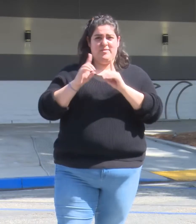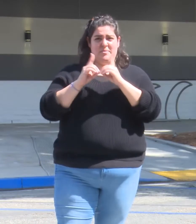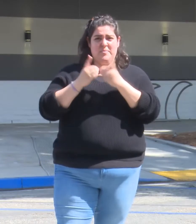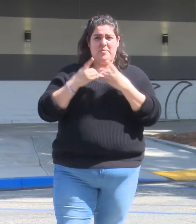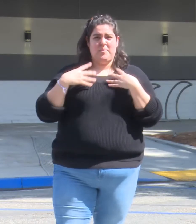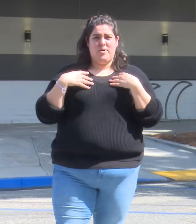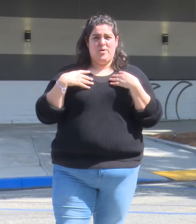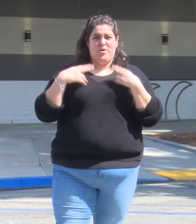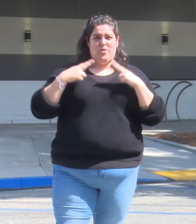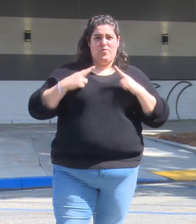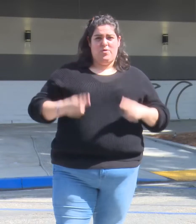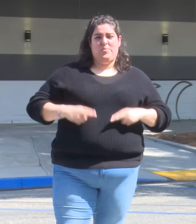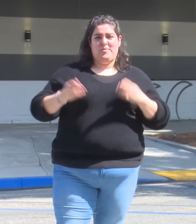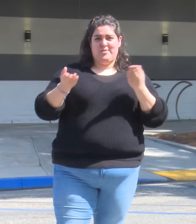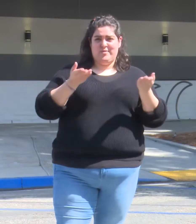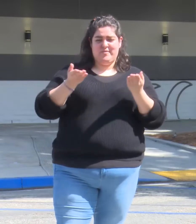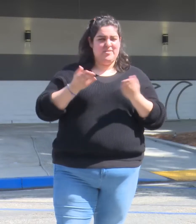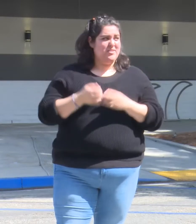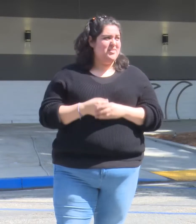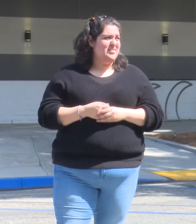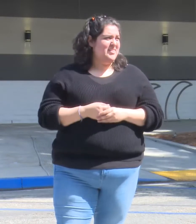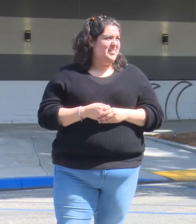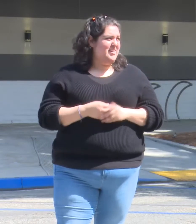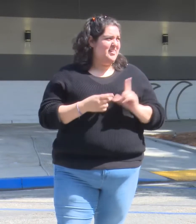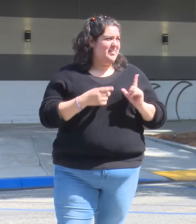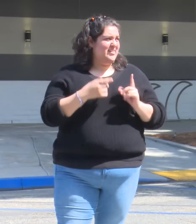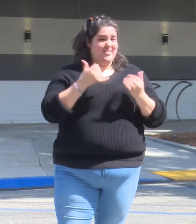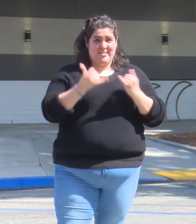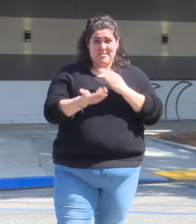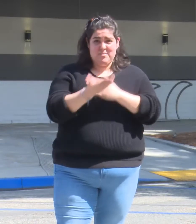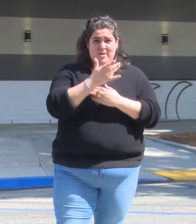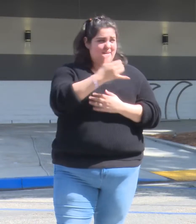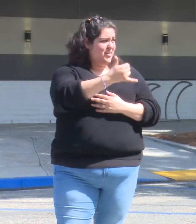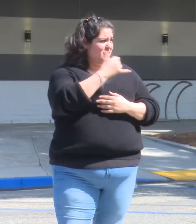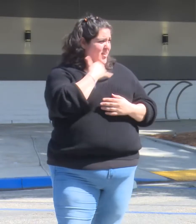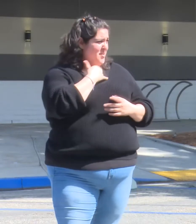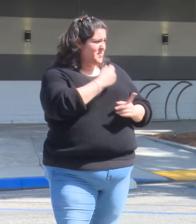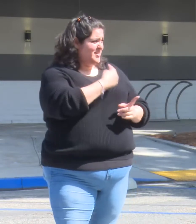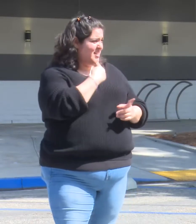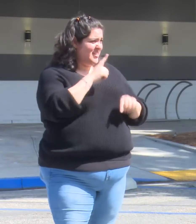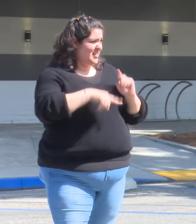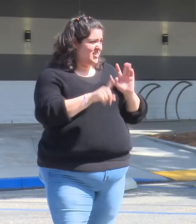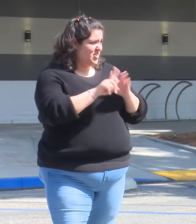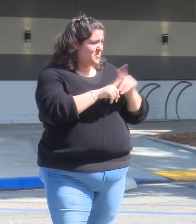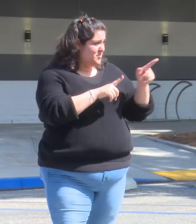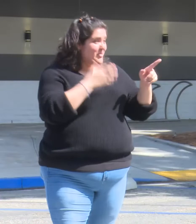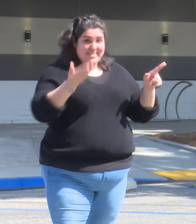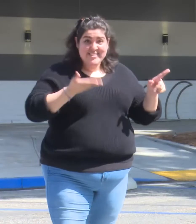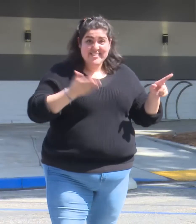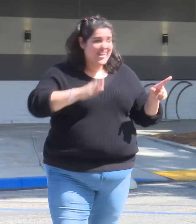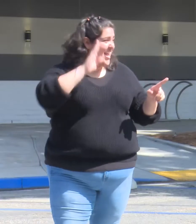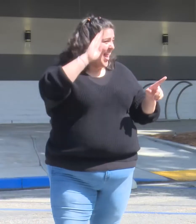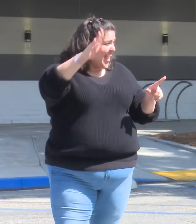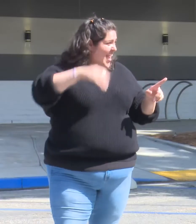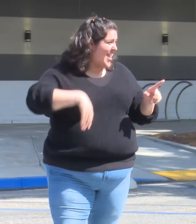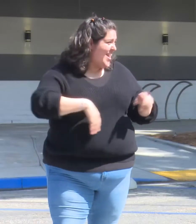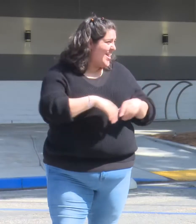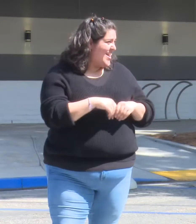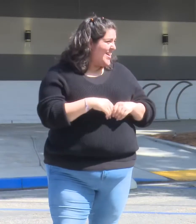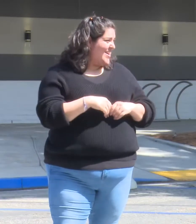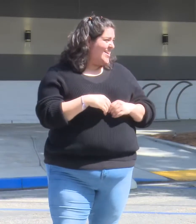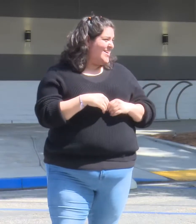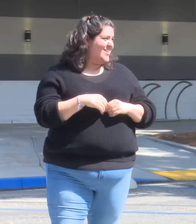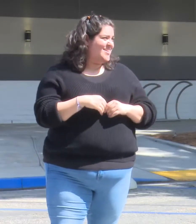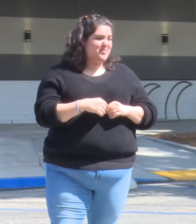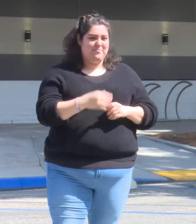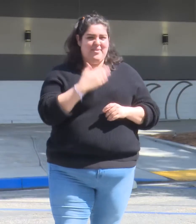Henry called me this morning, and he didn't think he was going to be able to make it. Okay, there he is, brother.